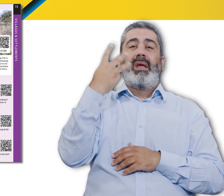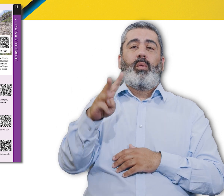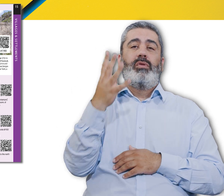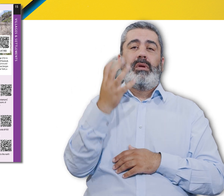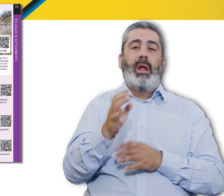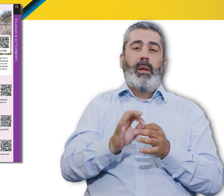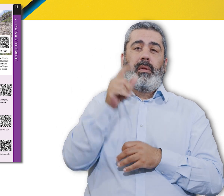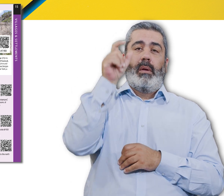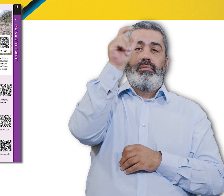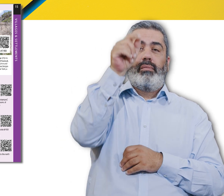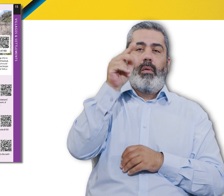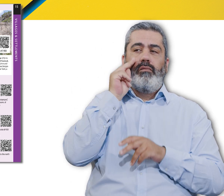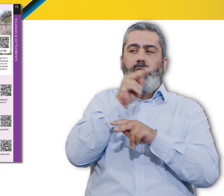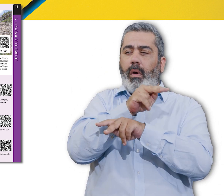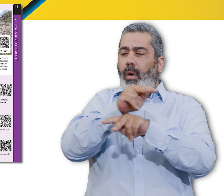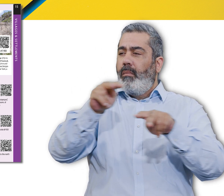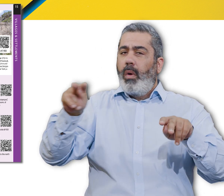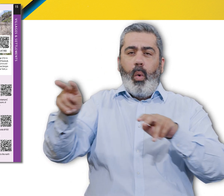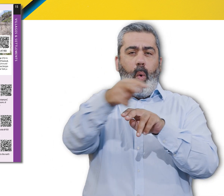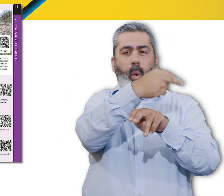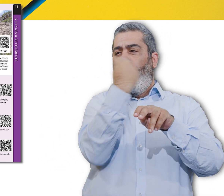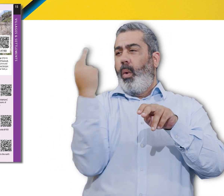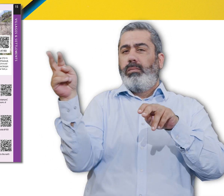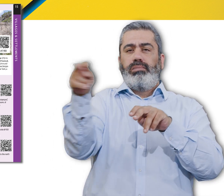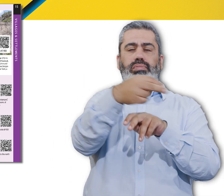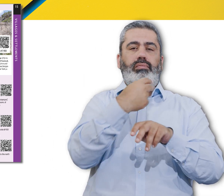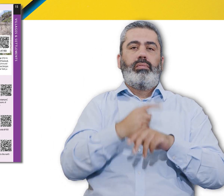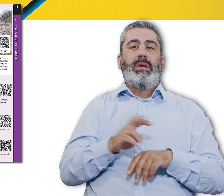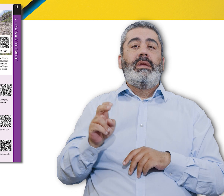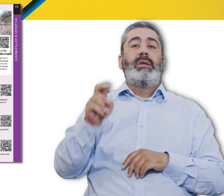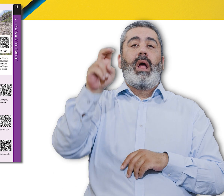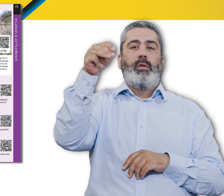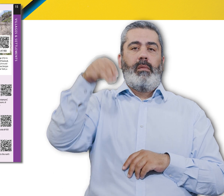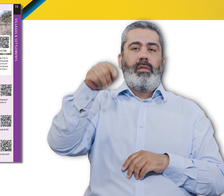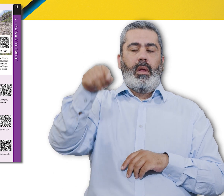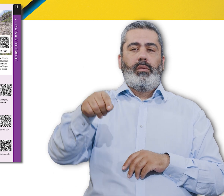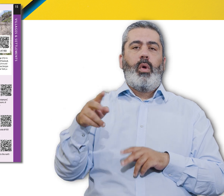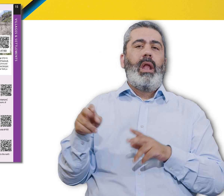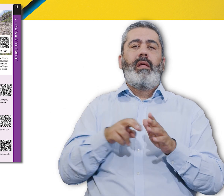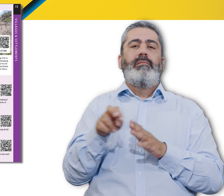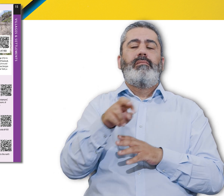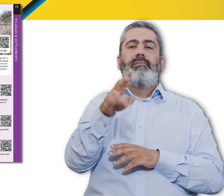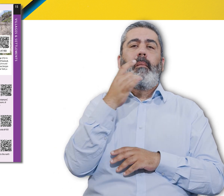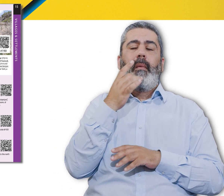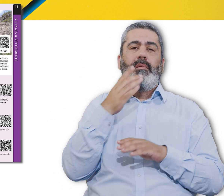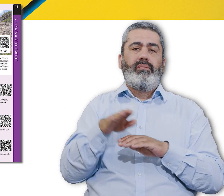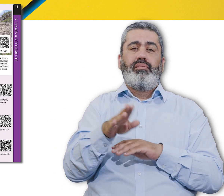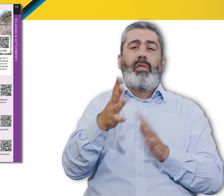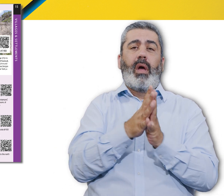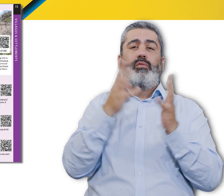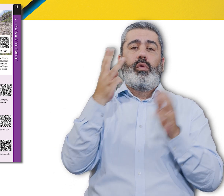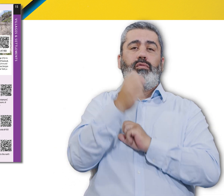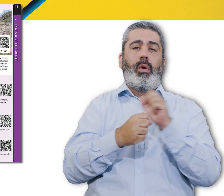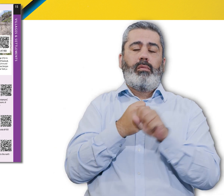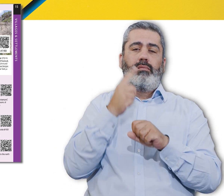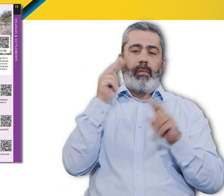1.340 m, with an endless view in all directions. Skalatorod Etu, a stone-paved winding path of the 18th century, is